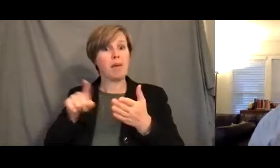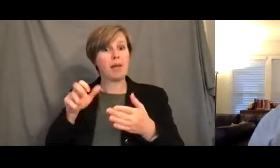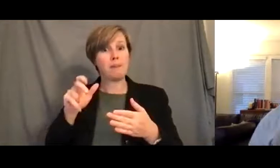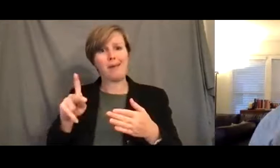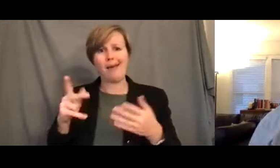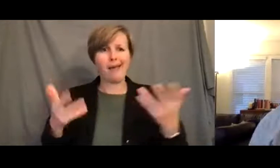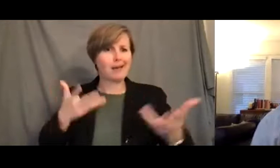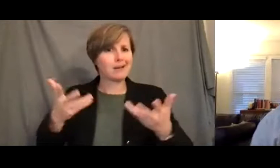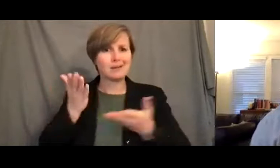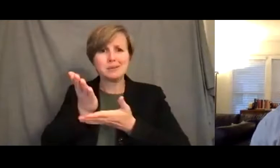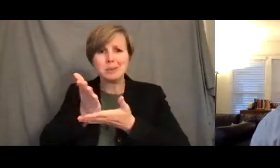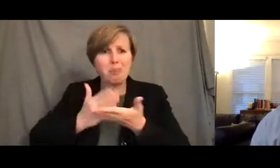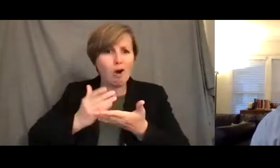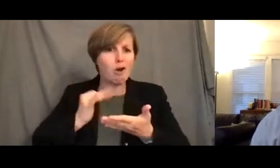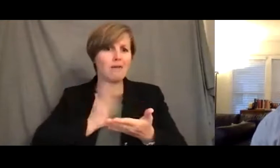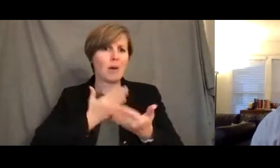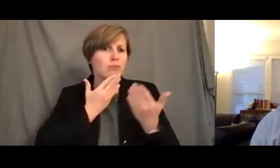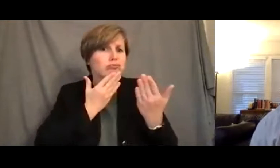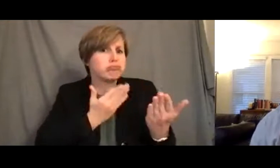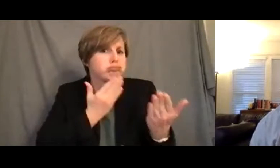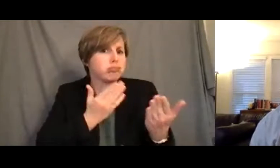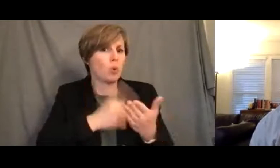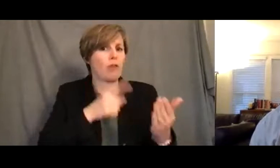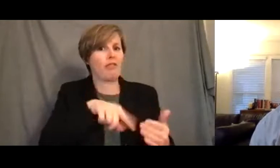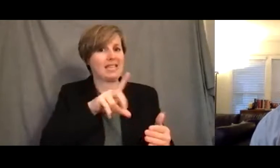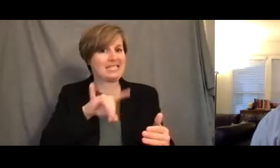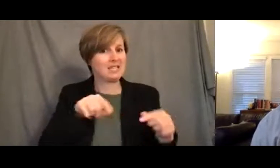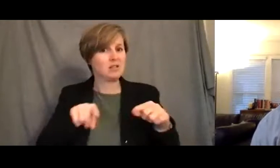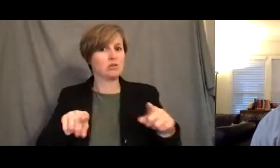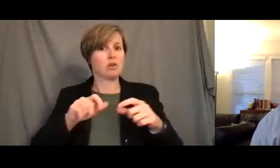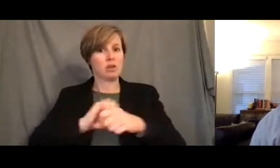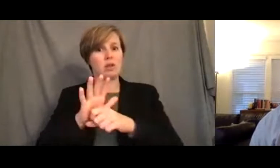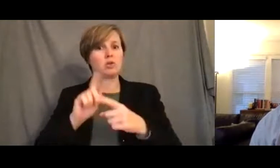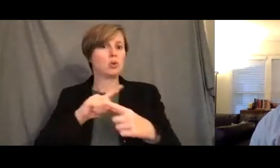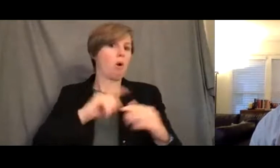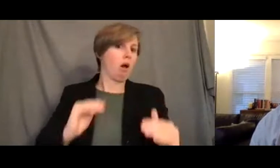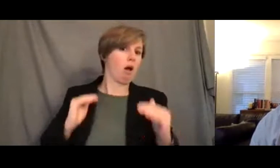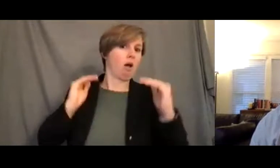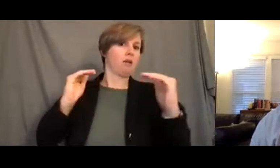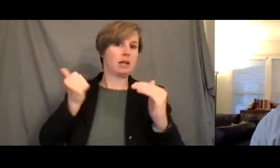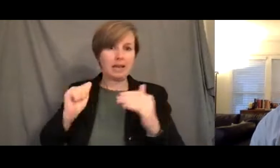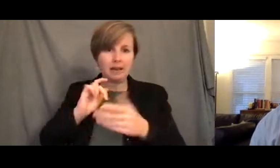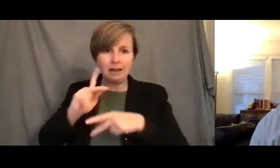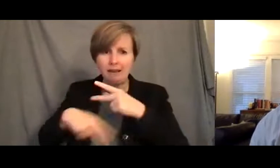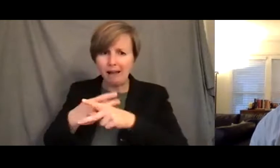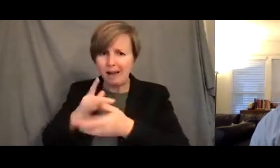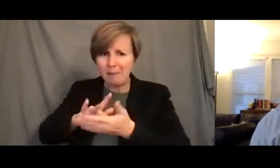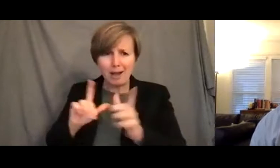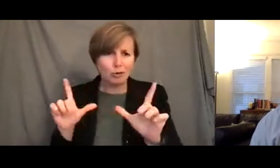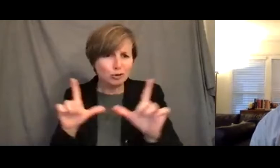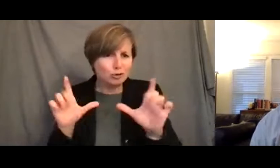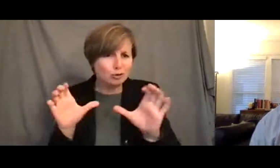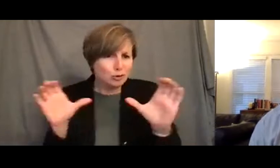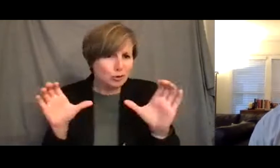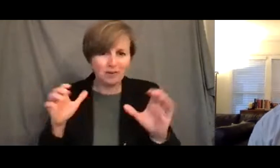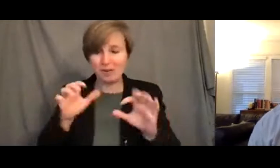some portion of our gratitude for what they've done through this pandemic to upgrade any kind of medical licensure certificate or